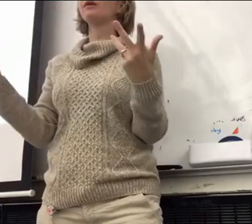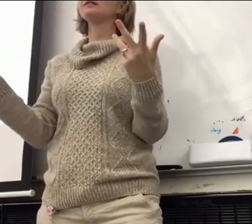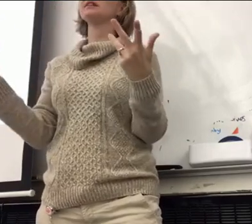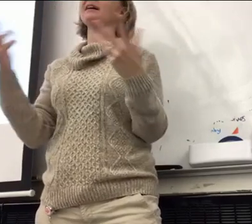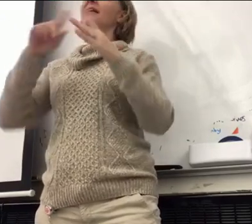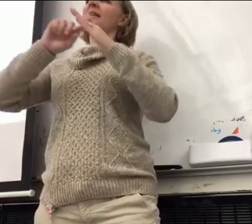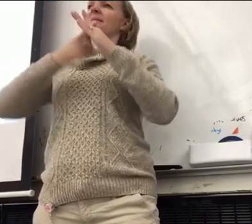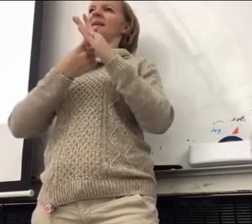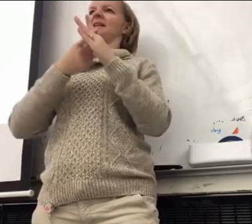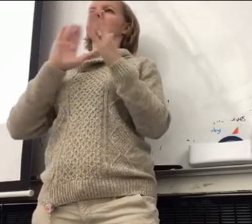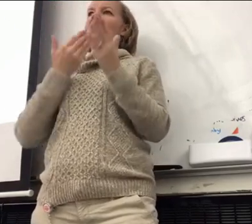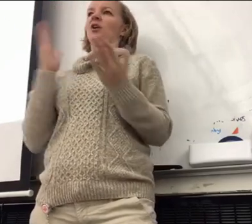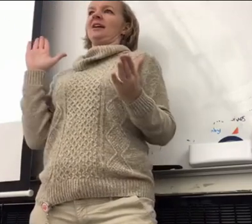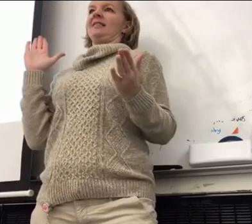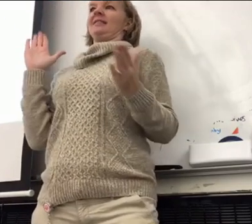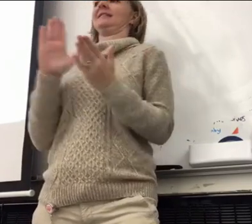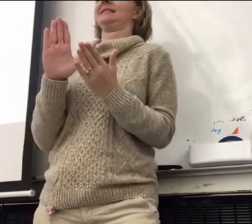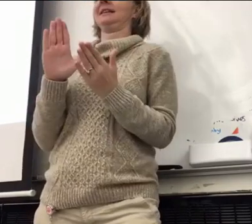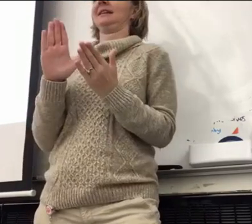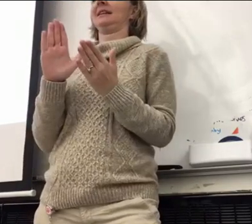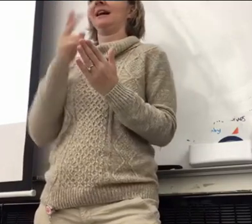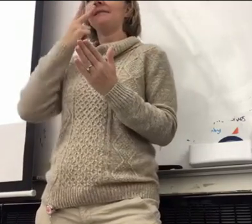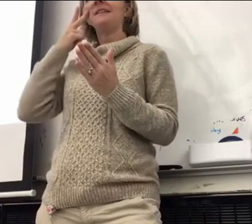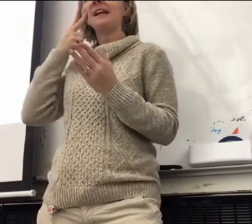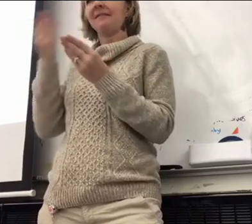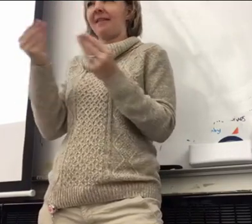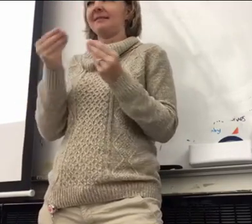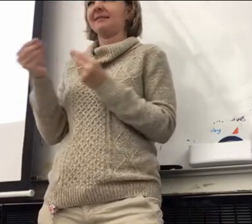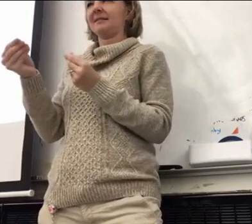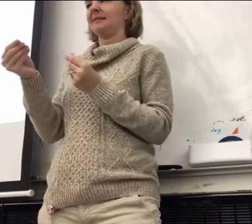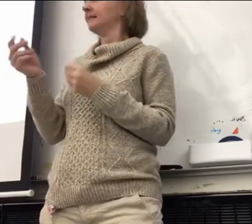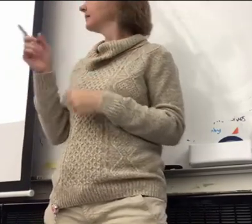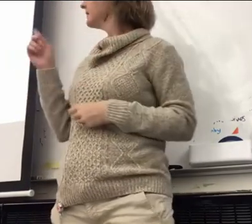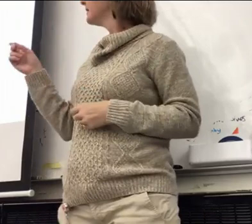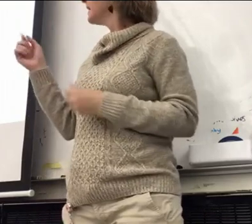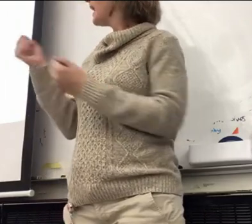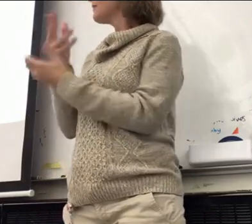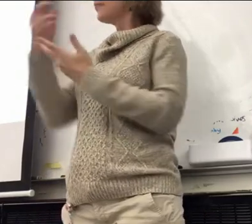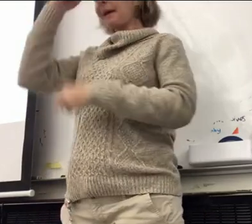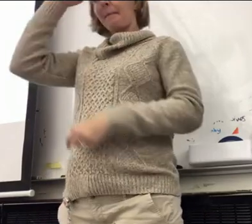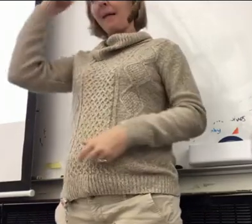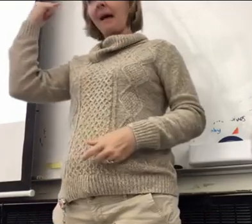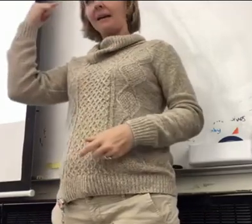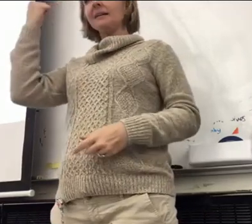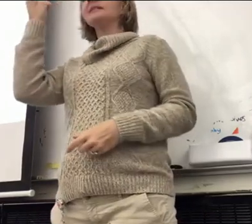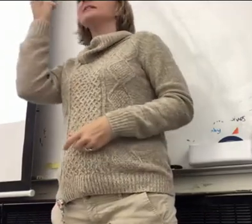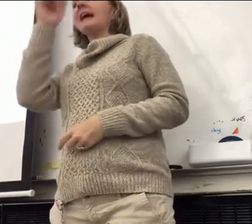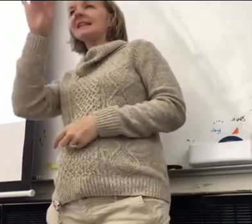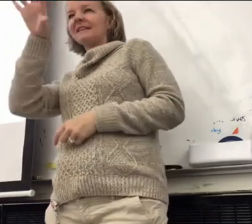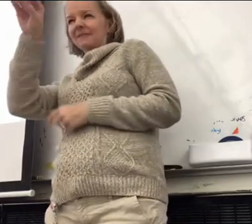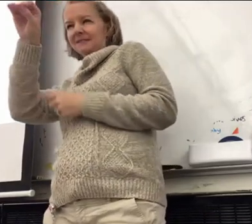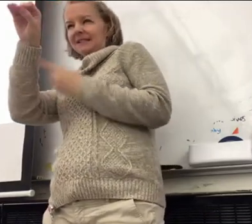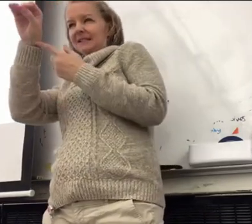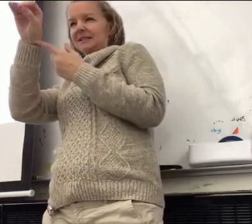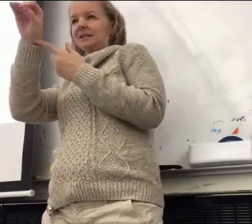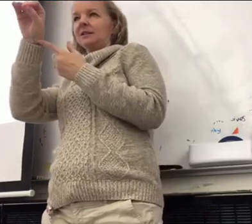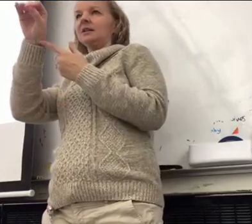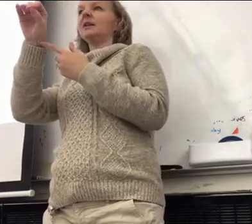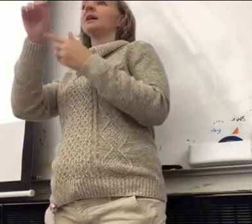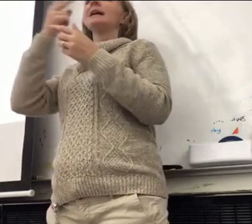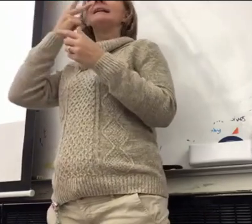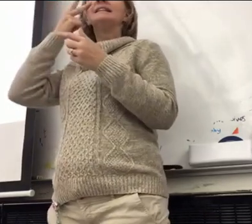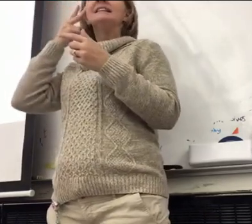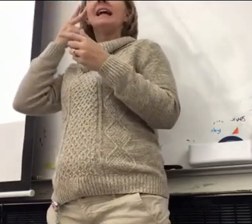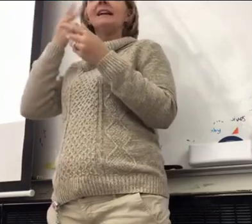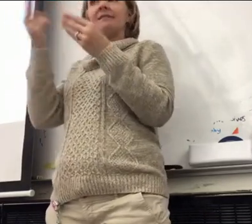our lessening of native tribal lands. If you see right here, everything in black, this is starting in 1850, this is all going to be native